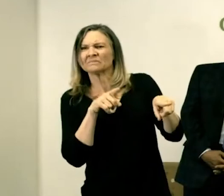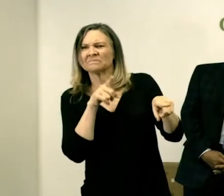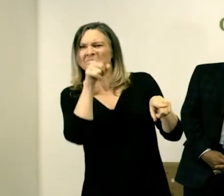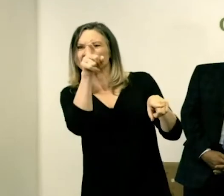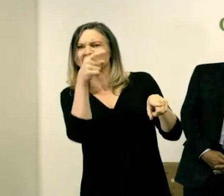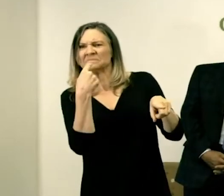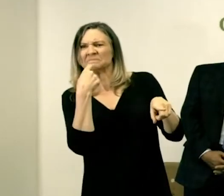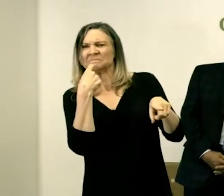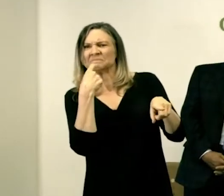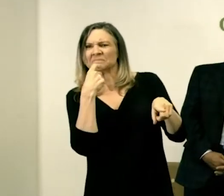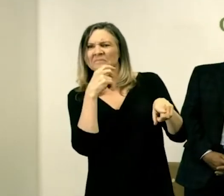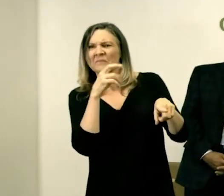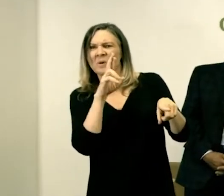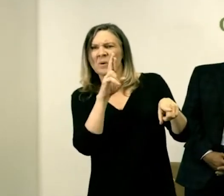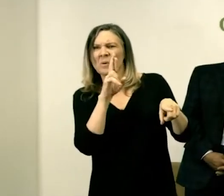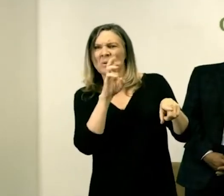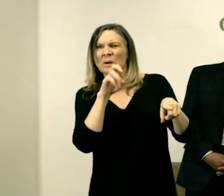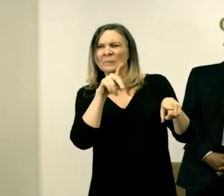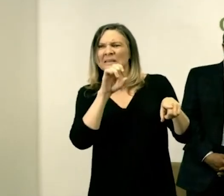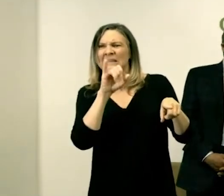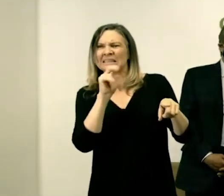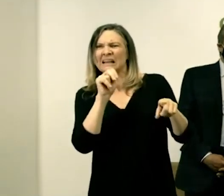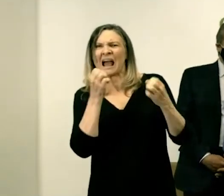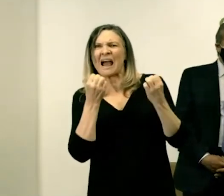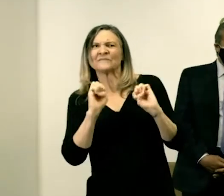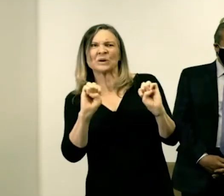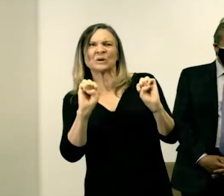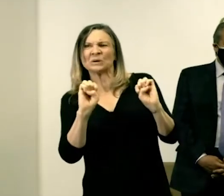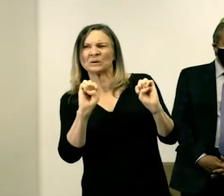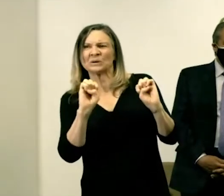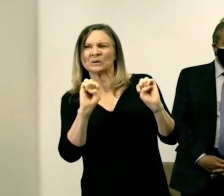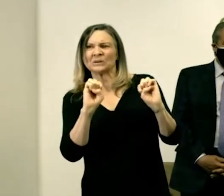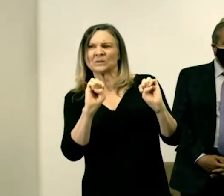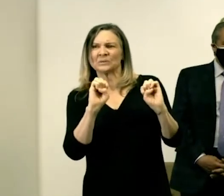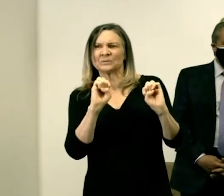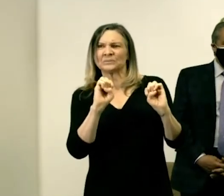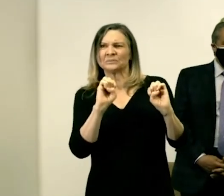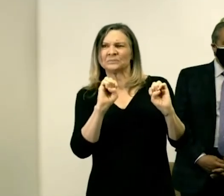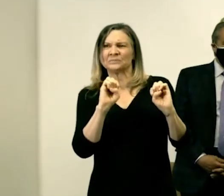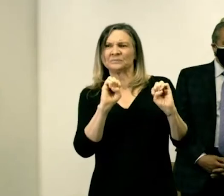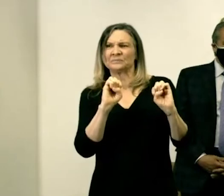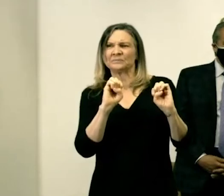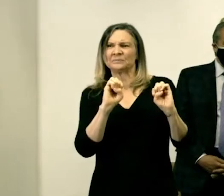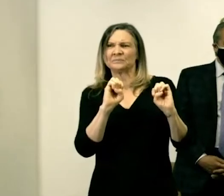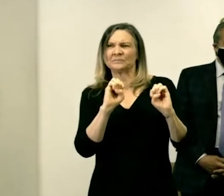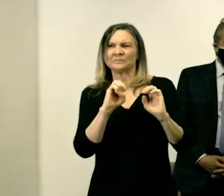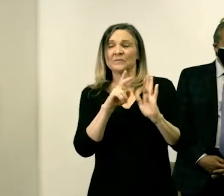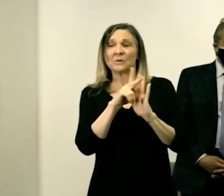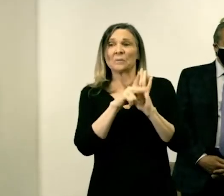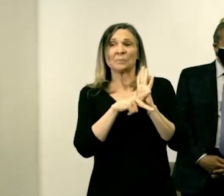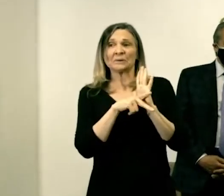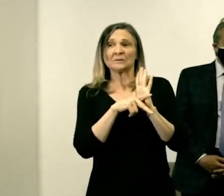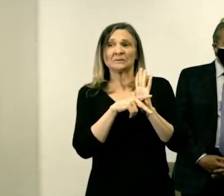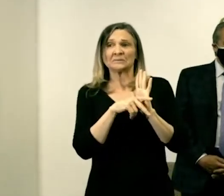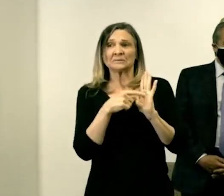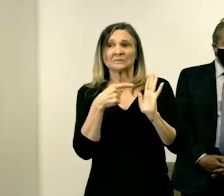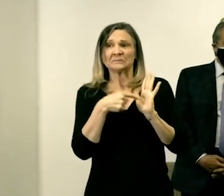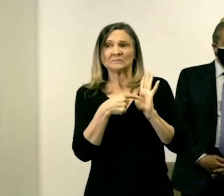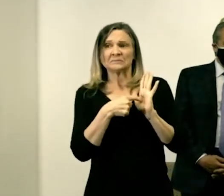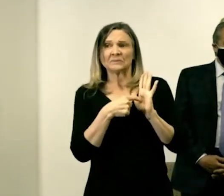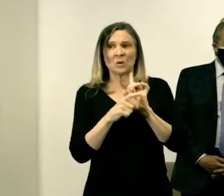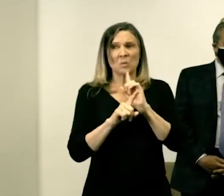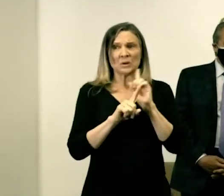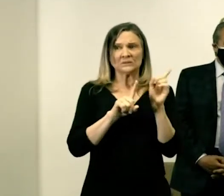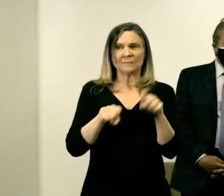effort? Well, the principal sponsor of the recall has stated